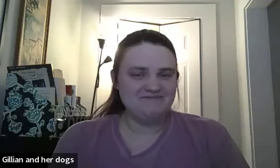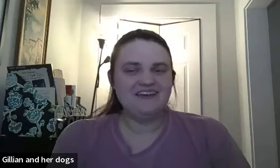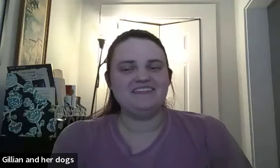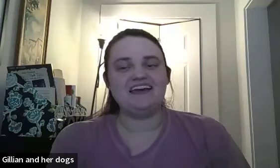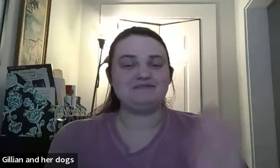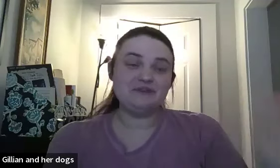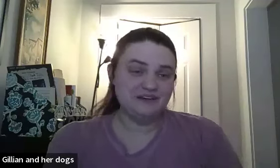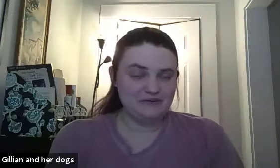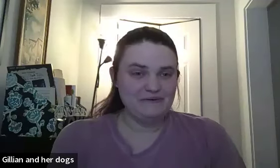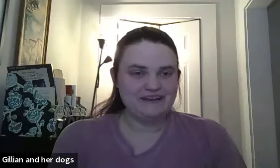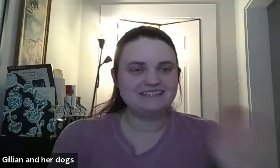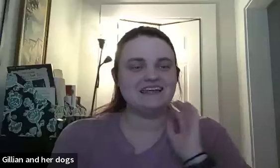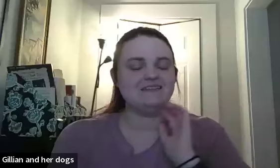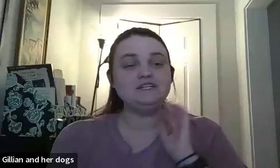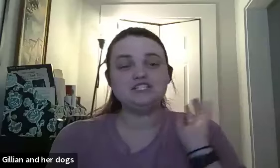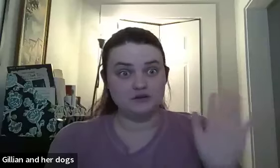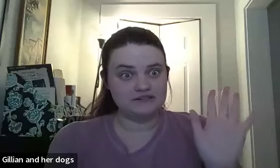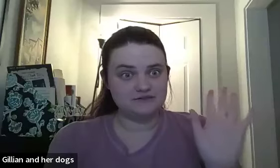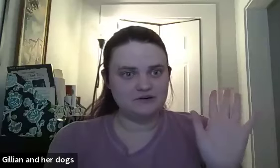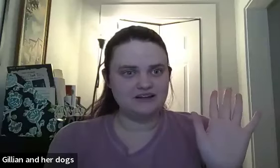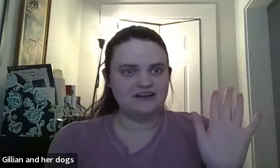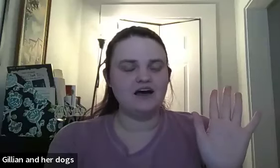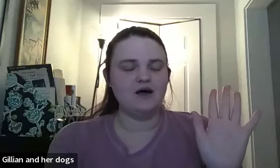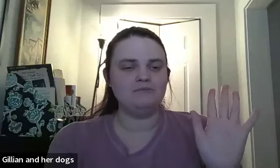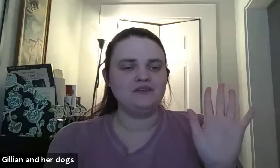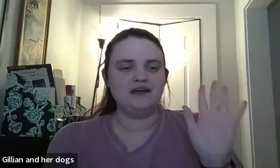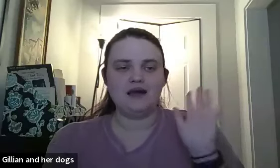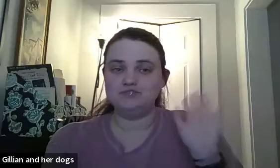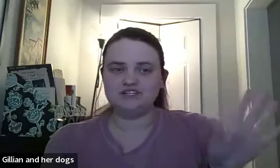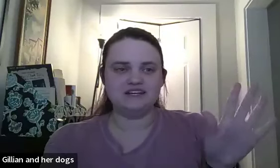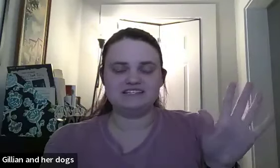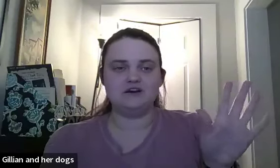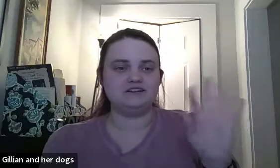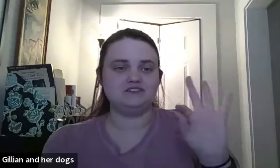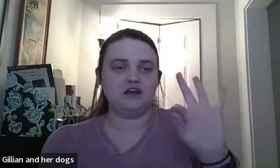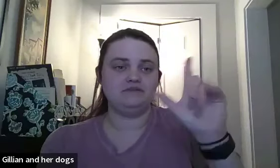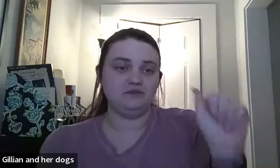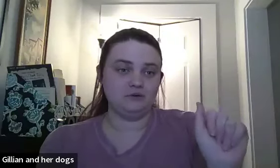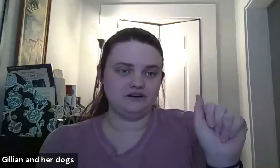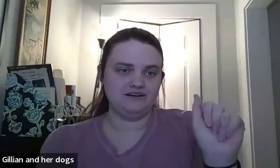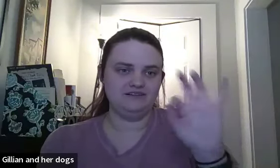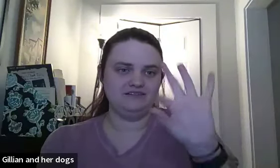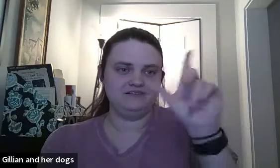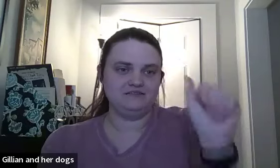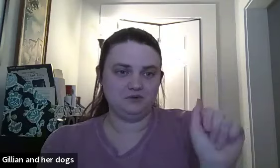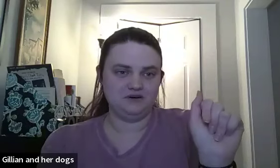some that have really cool ones. Like, let me show y'all's Florida. I'm just gonna because it's hard to describe, but